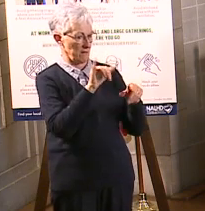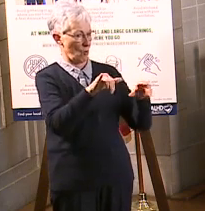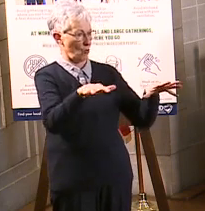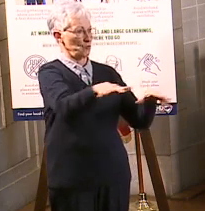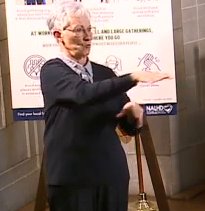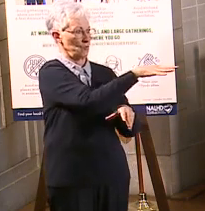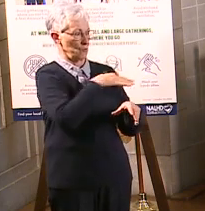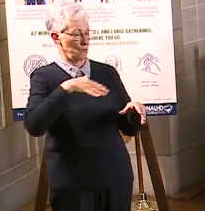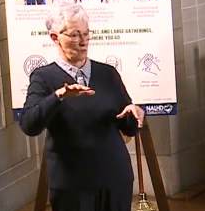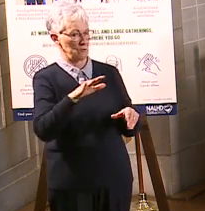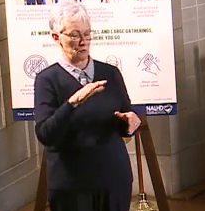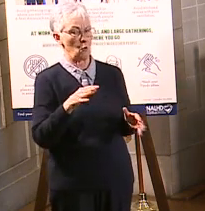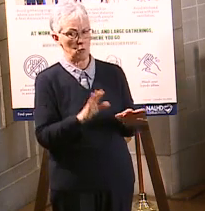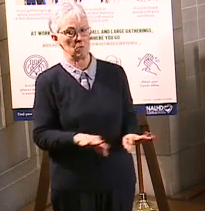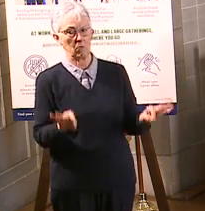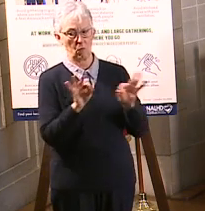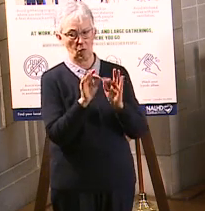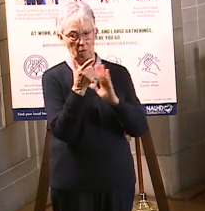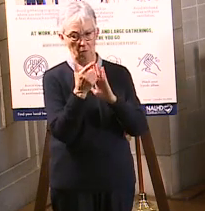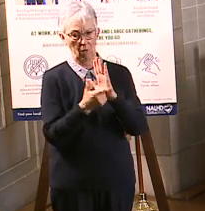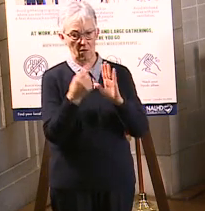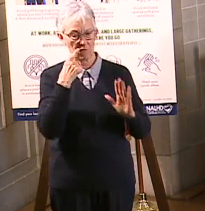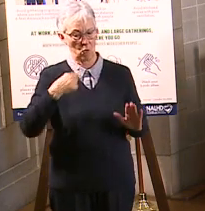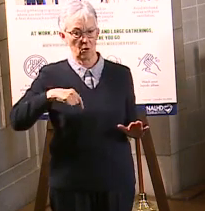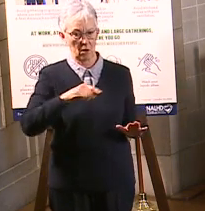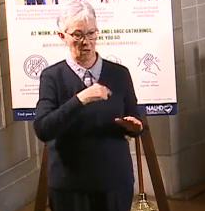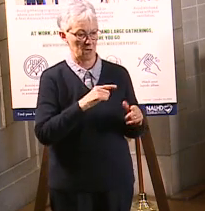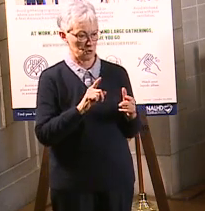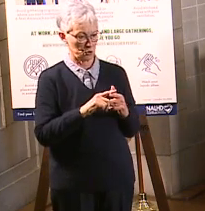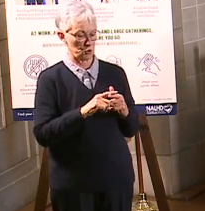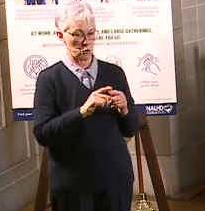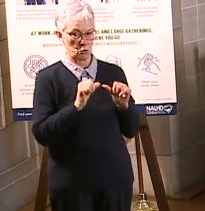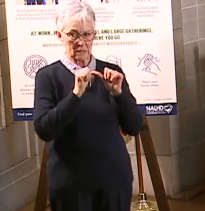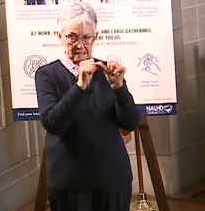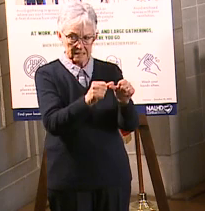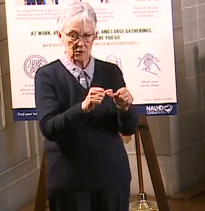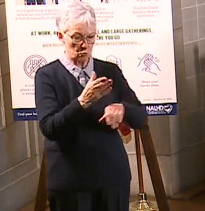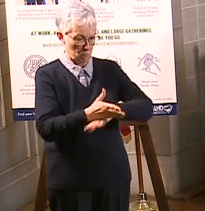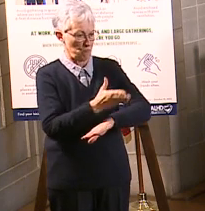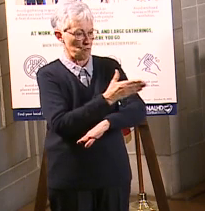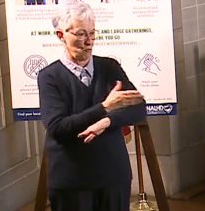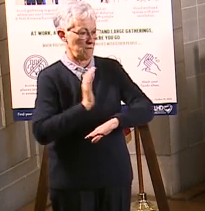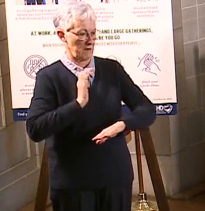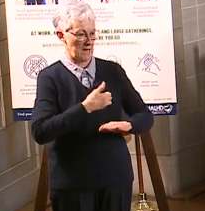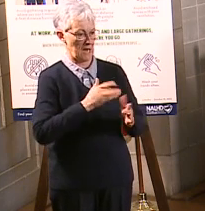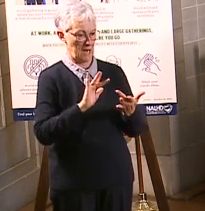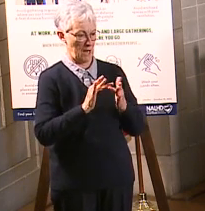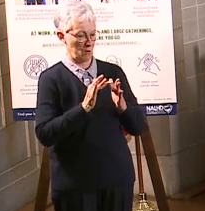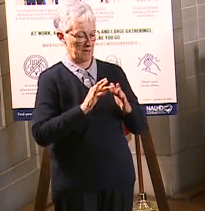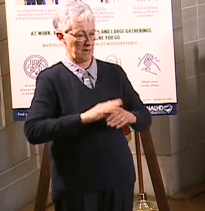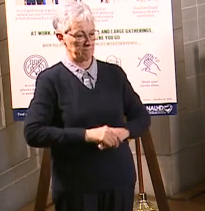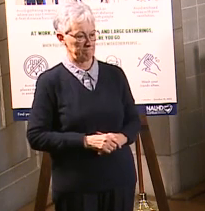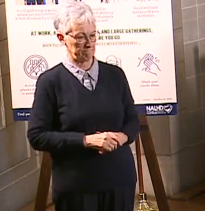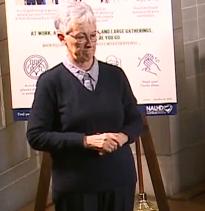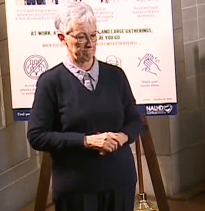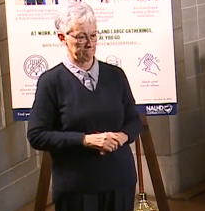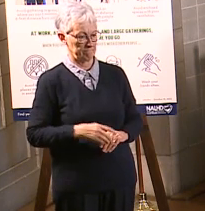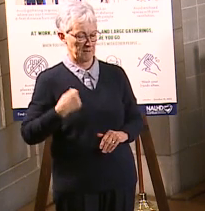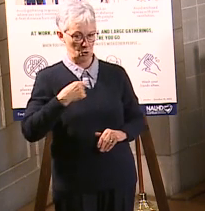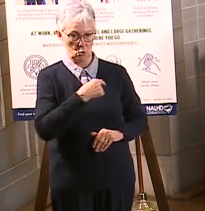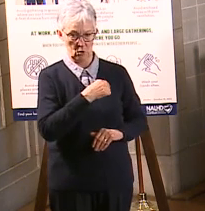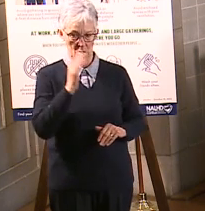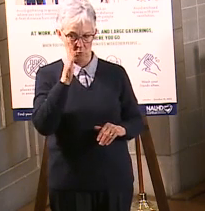to be an important bill for us to continue to grow the state of Nebraska. We'll also then have regular press briefings in the hearing room, 10